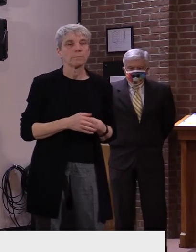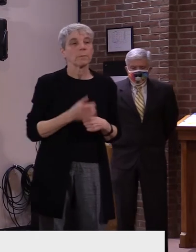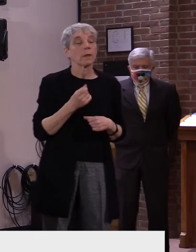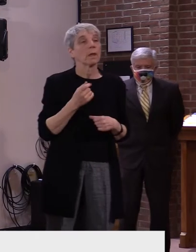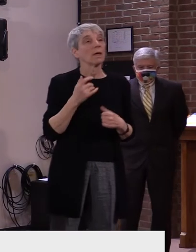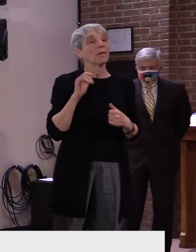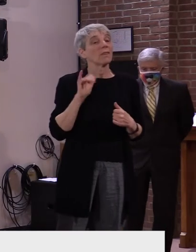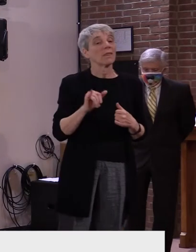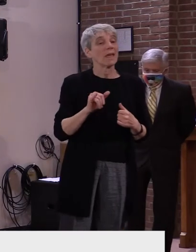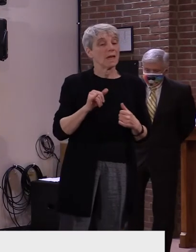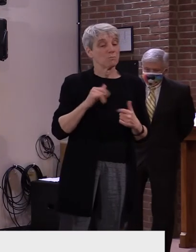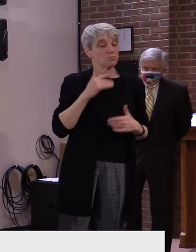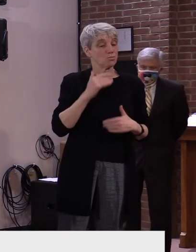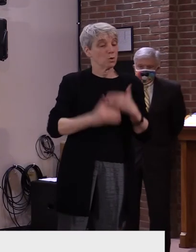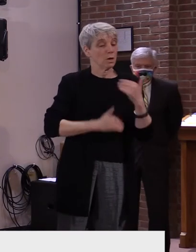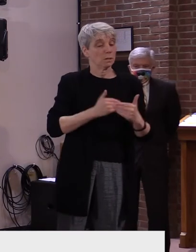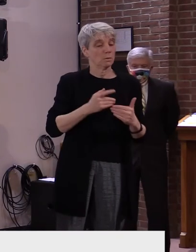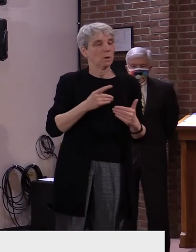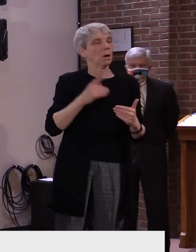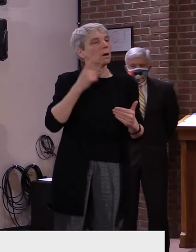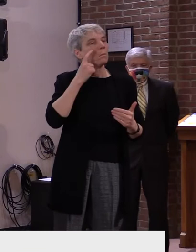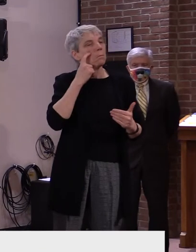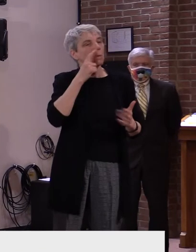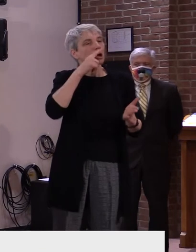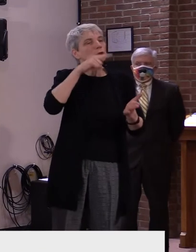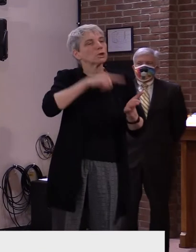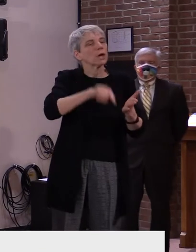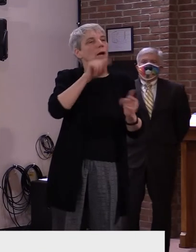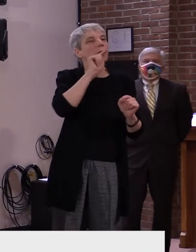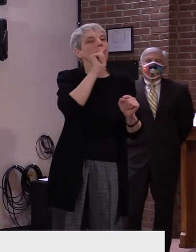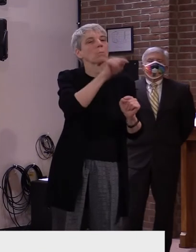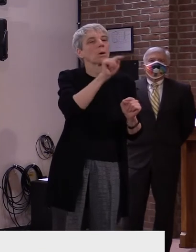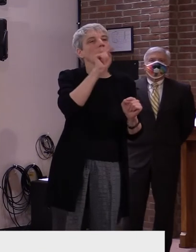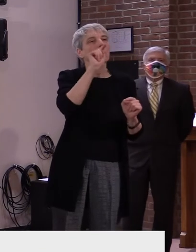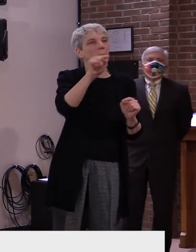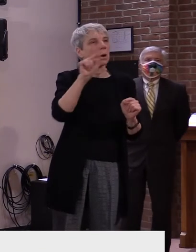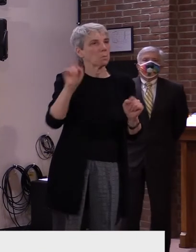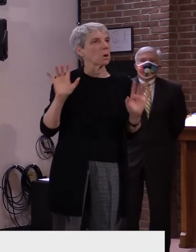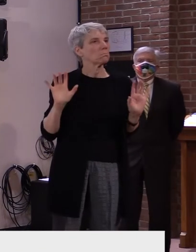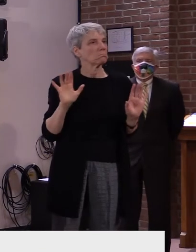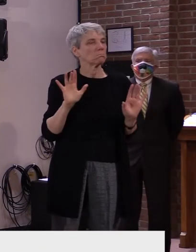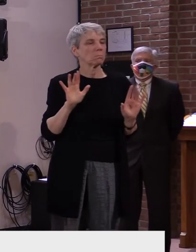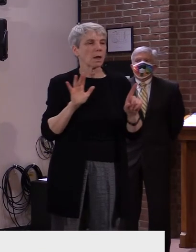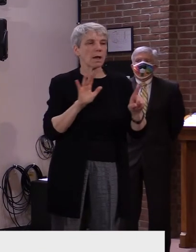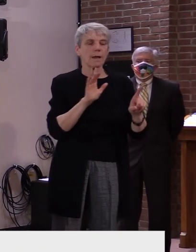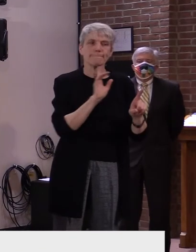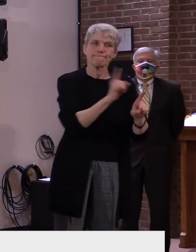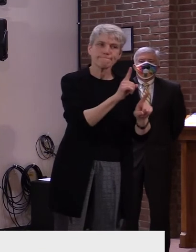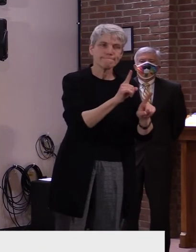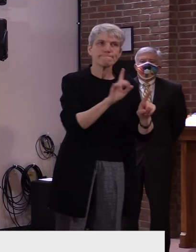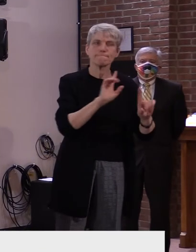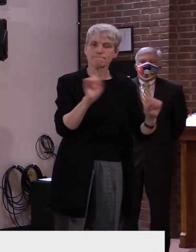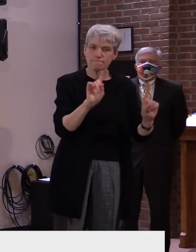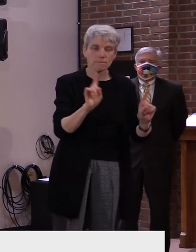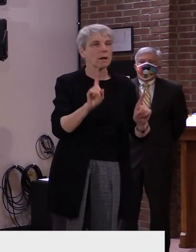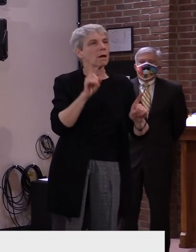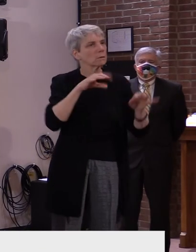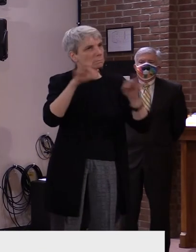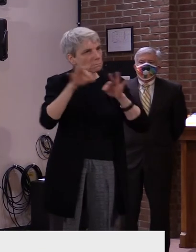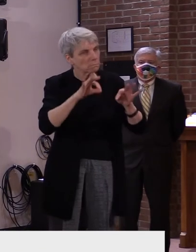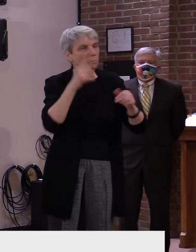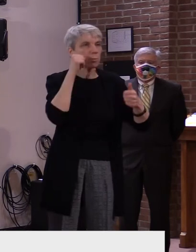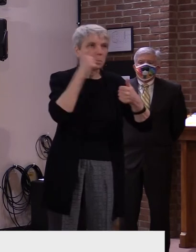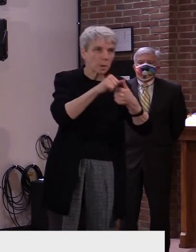essentially compliance checks if substantial non-compliance is found multiple violations staff or ownership that are